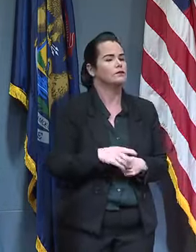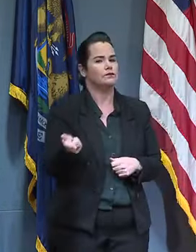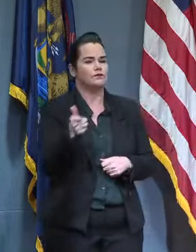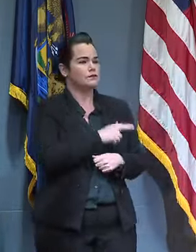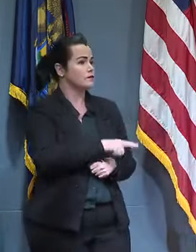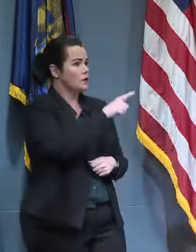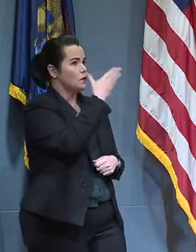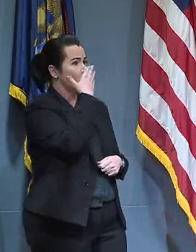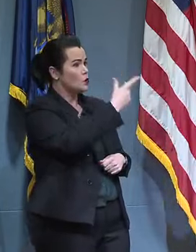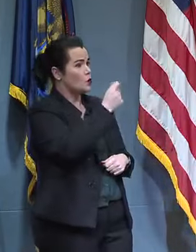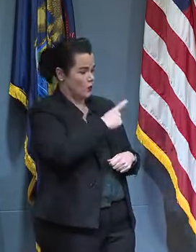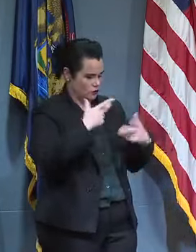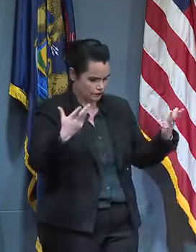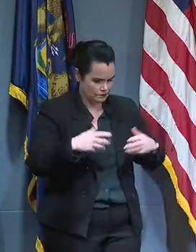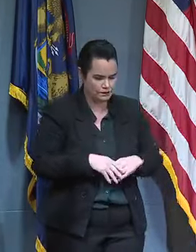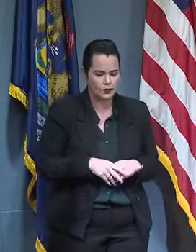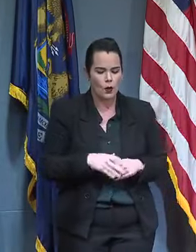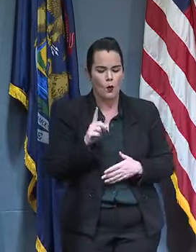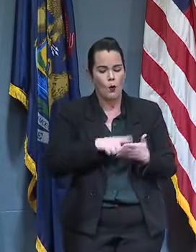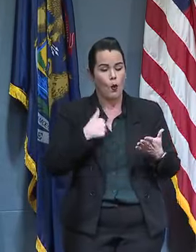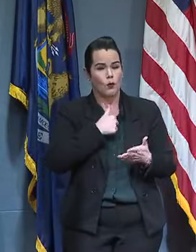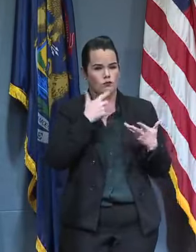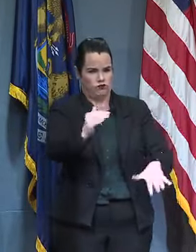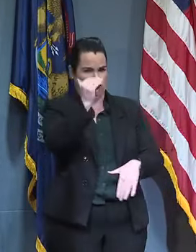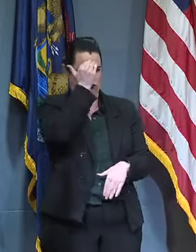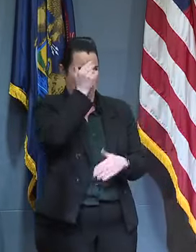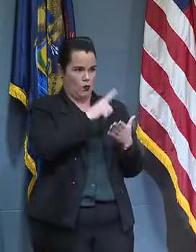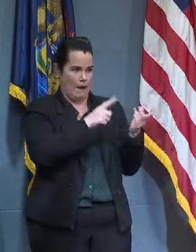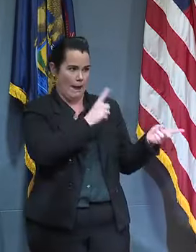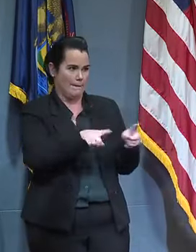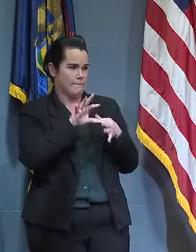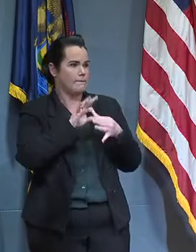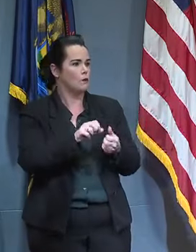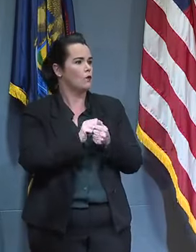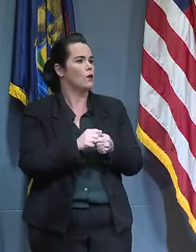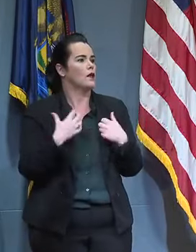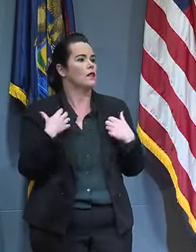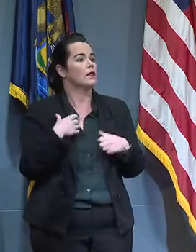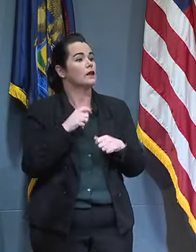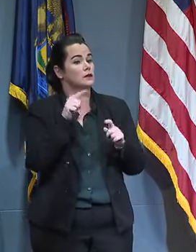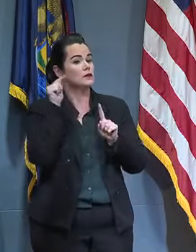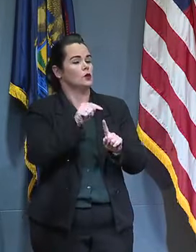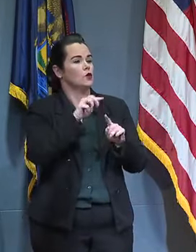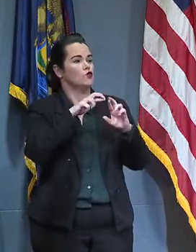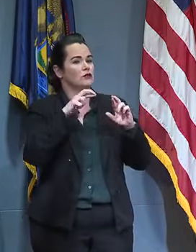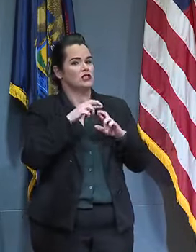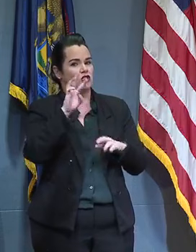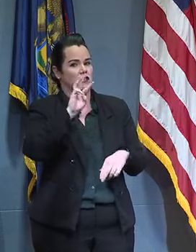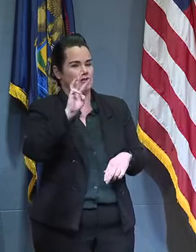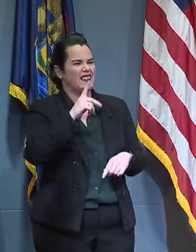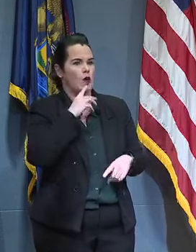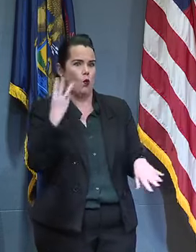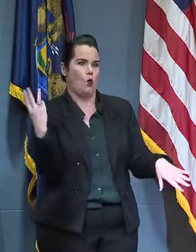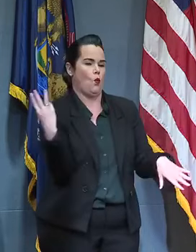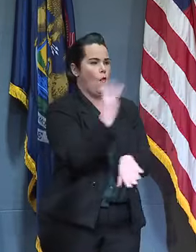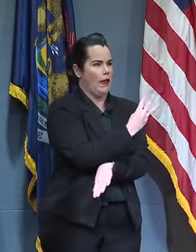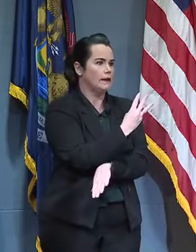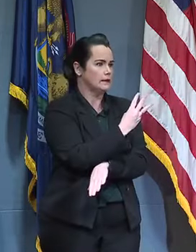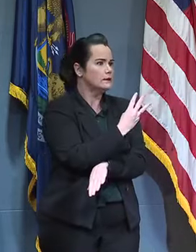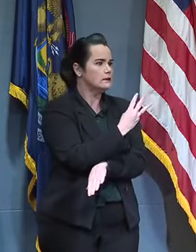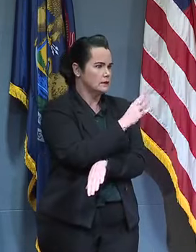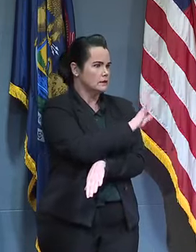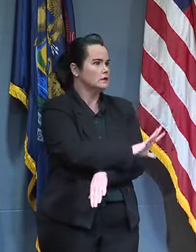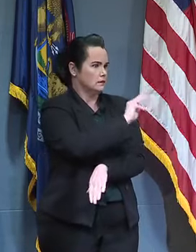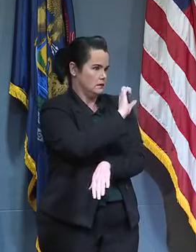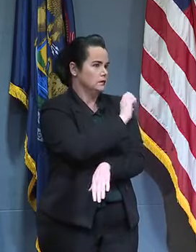So that's a great question. So what we know is going on, particularly in our healthcare preparedness region 6, this is like the midwestern side of the